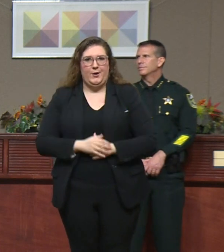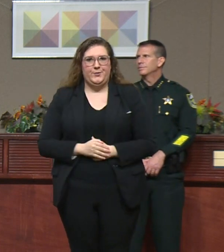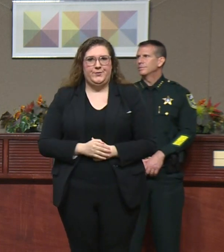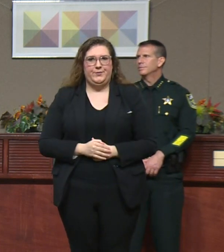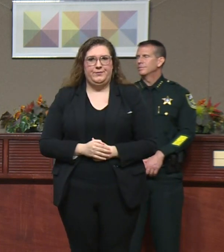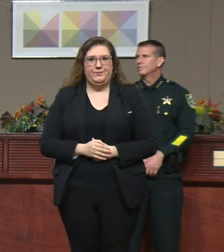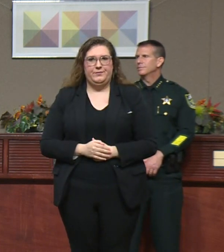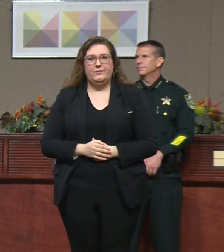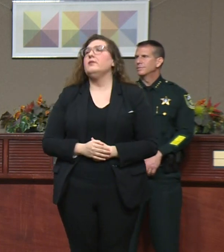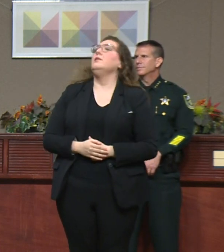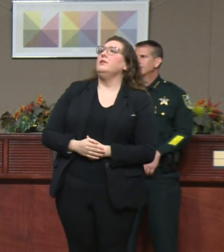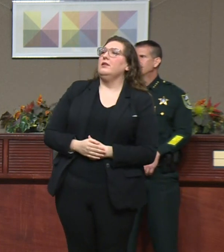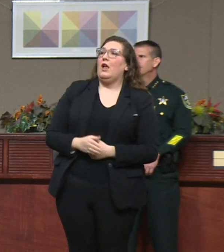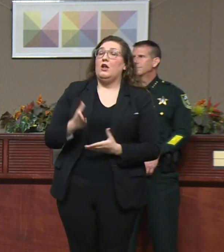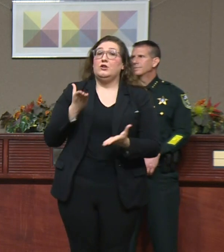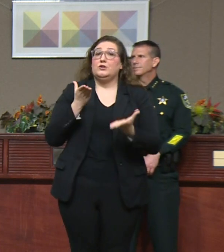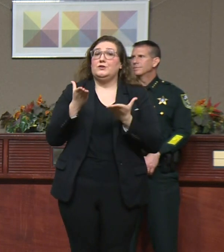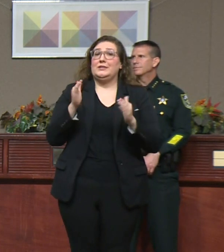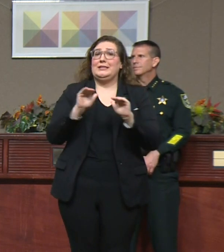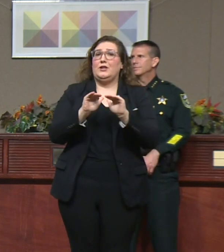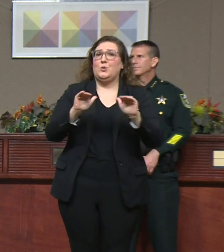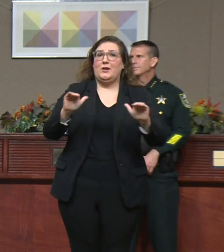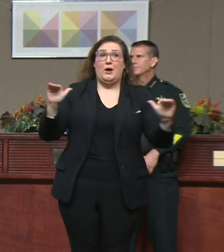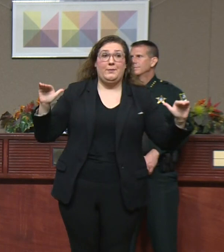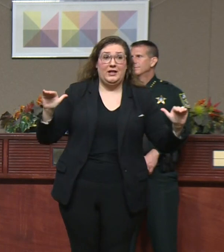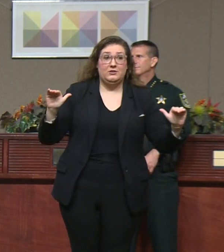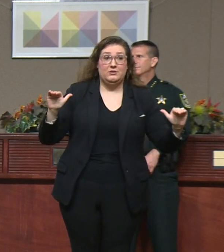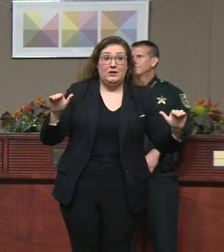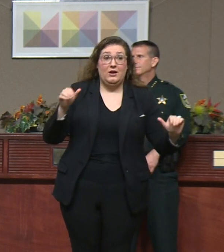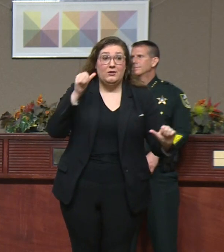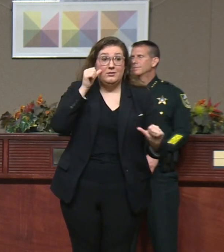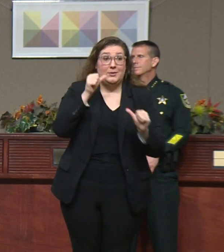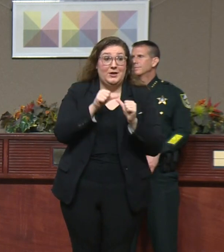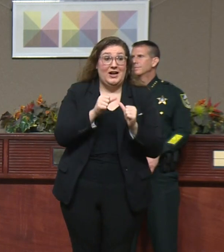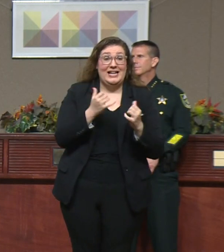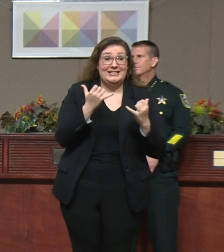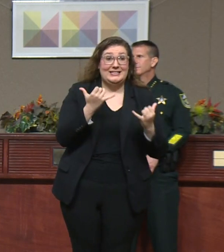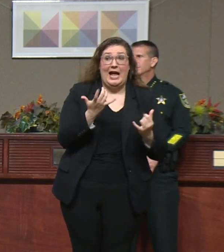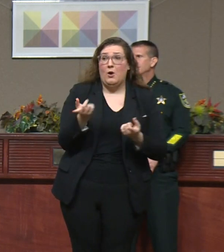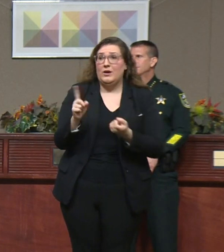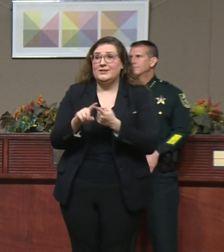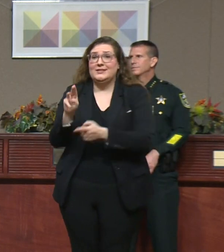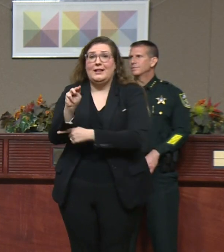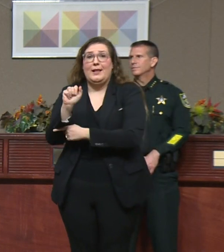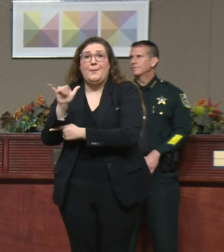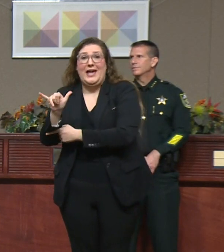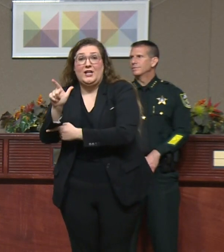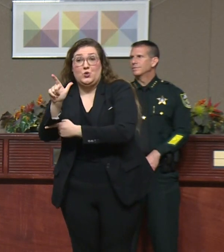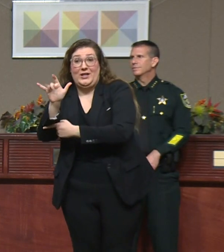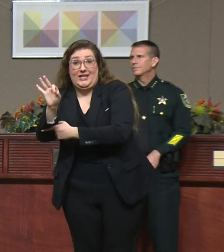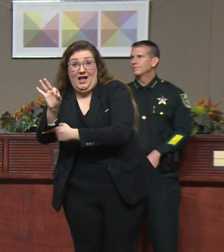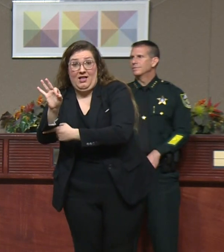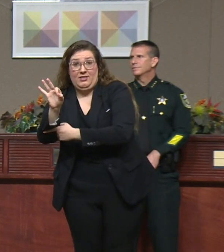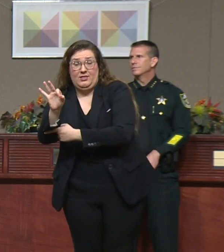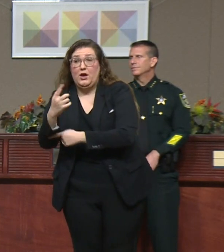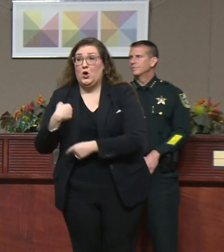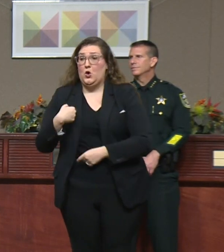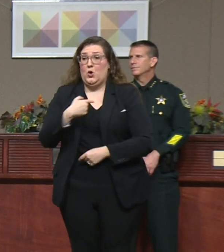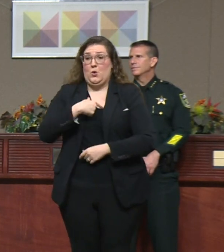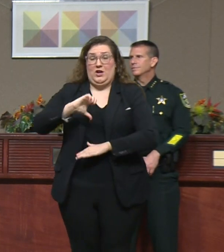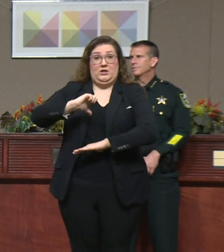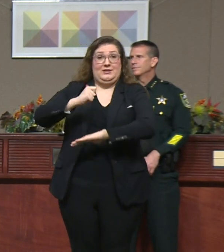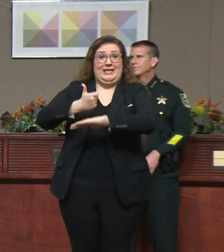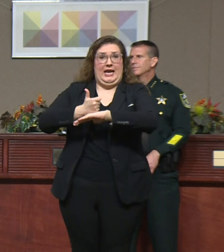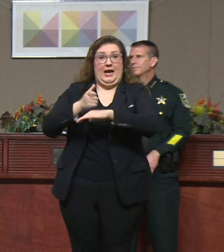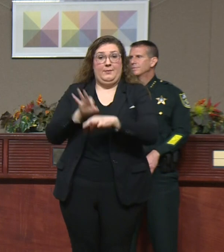Those services, just to remind you, and this is through May the 29th under the current Supreme Court order, the things that we are doing as